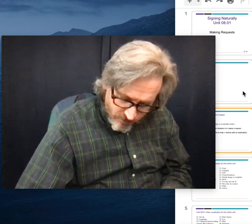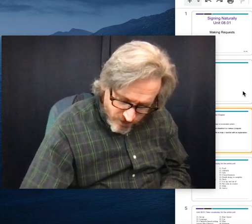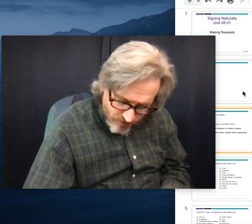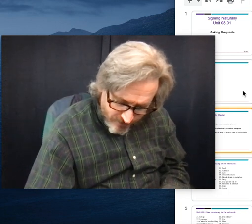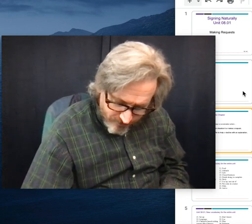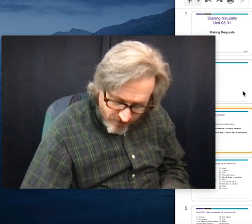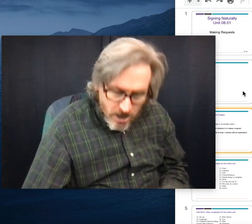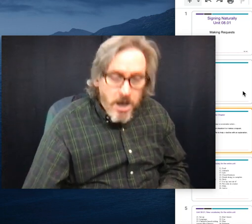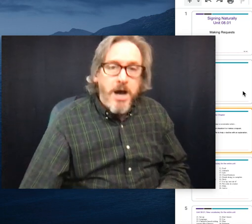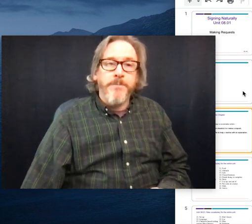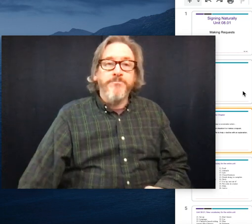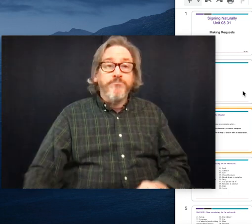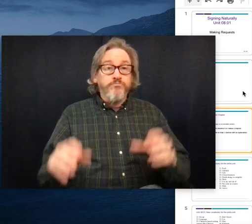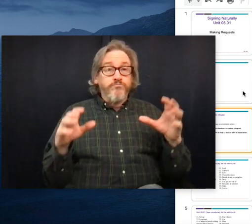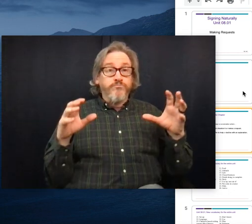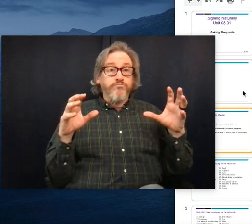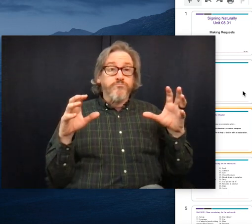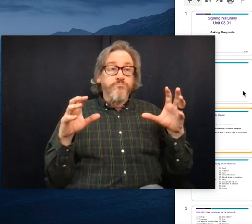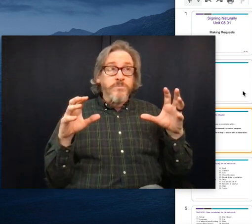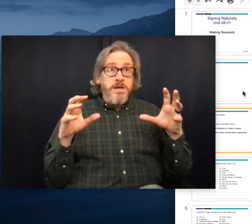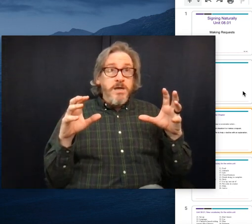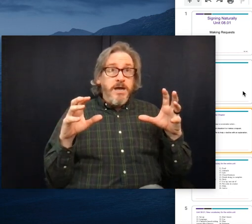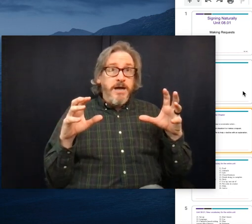recording. Just wait. I